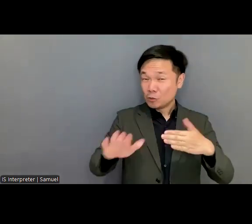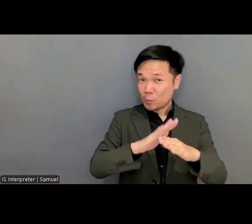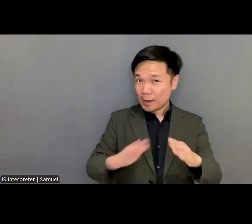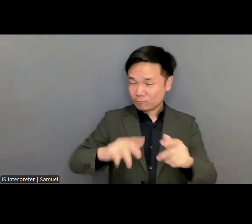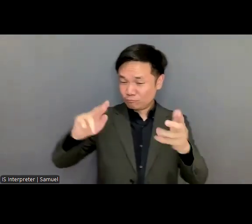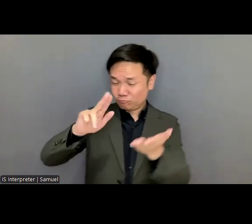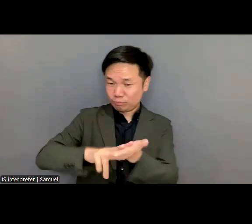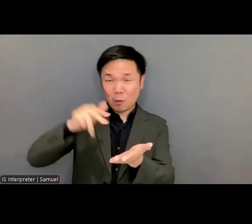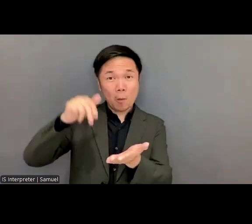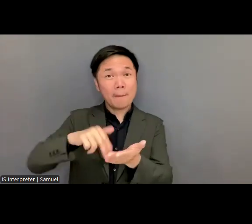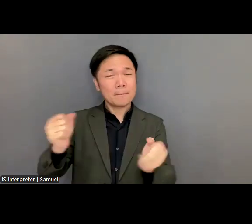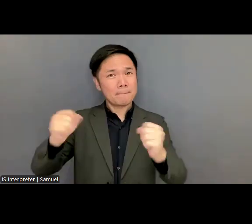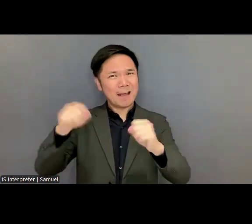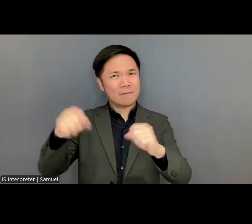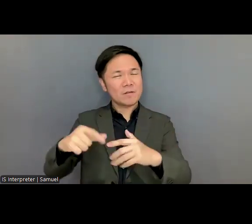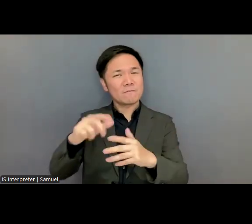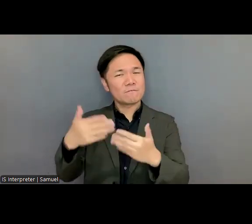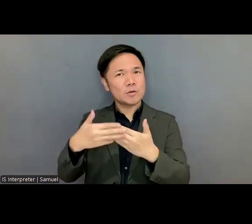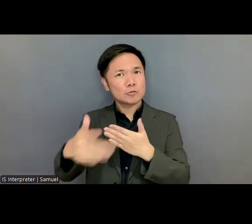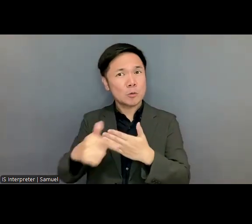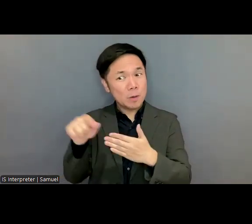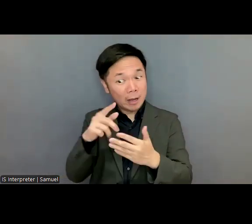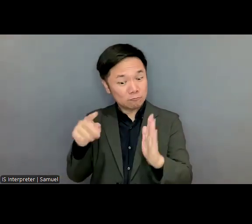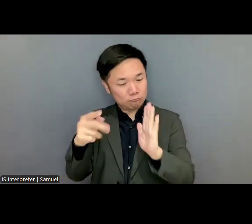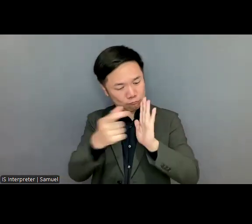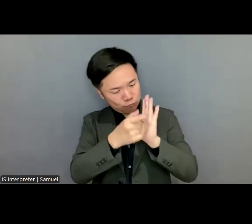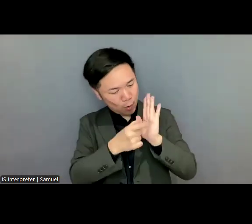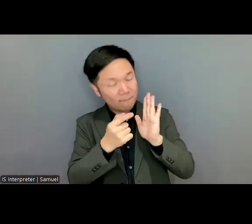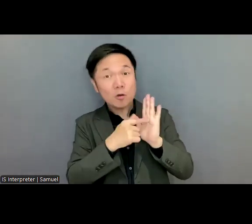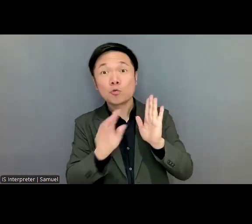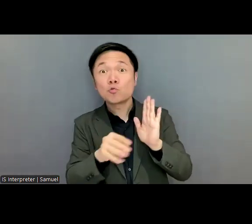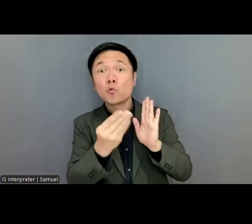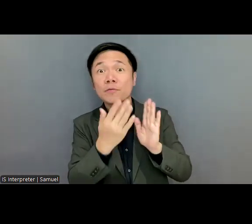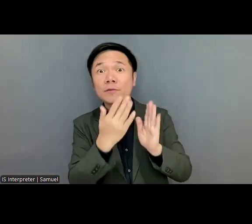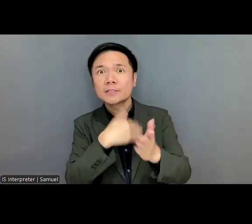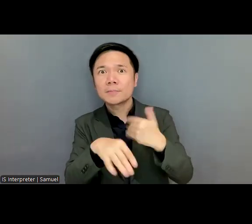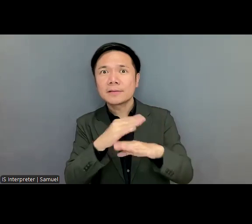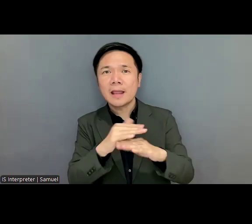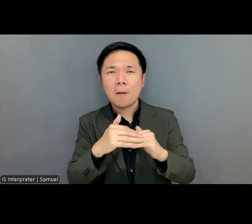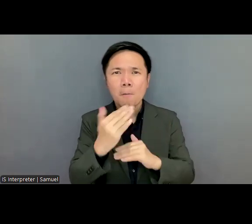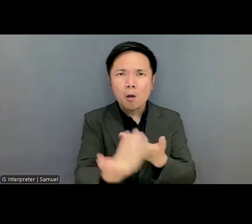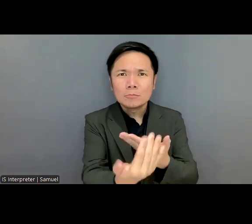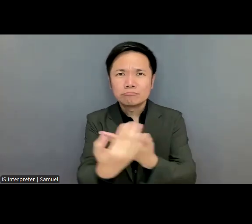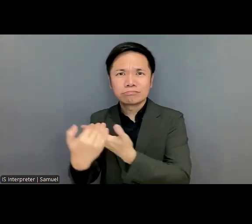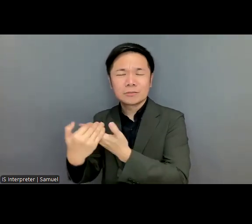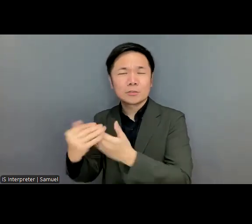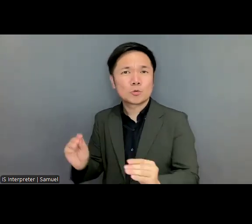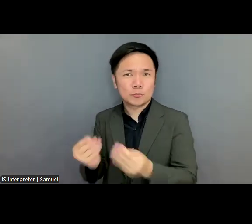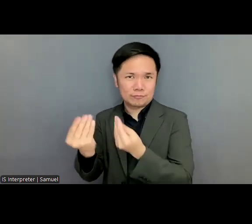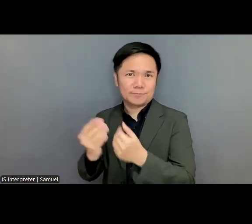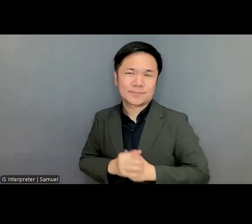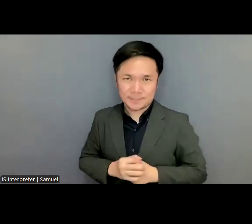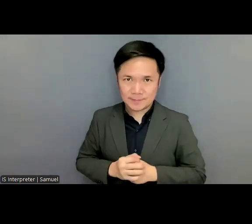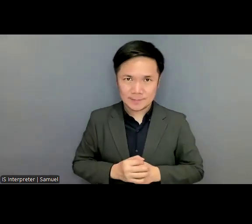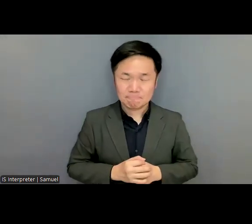specific references to youth with disabilities regarding enhancing the participation of youth with disabilities. And this is